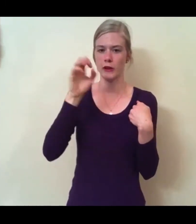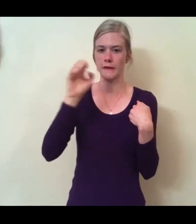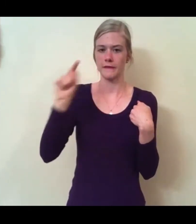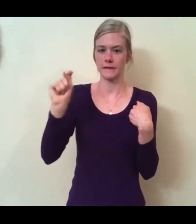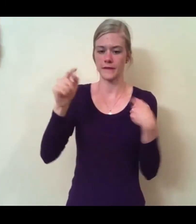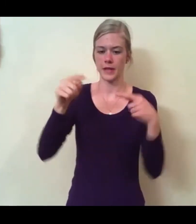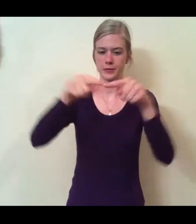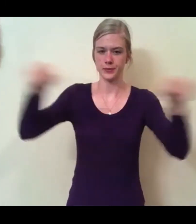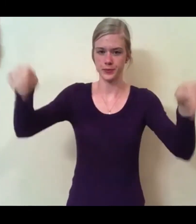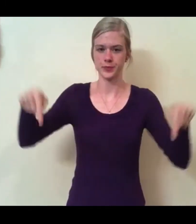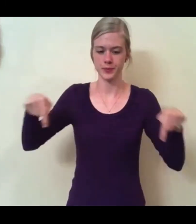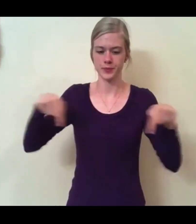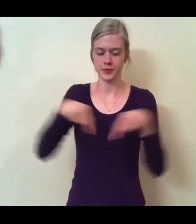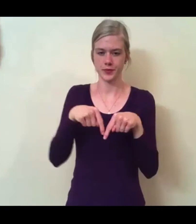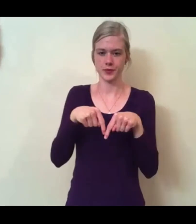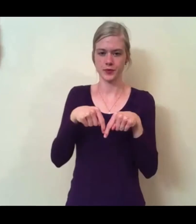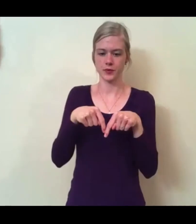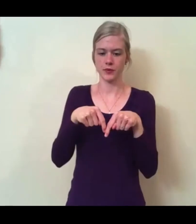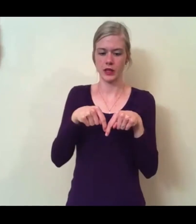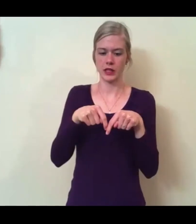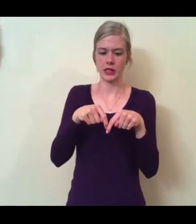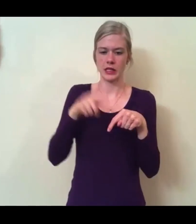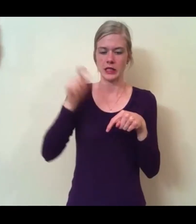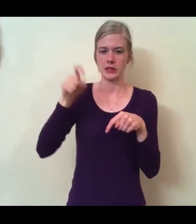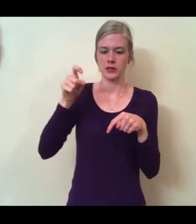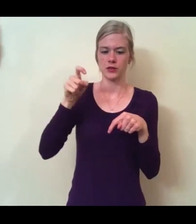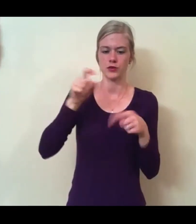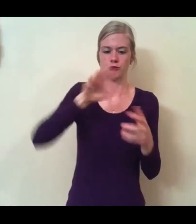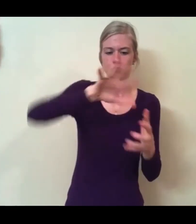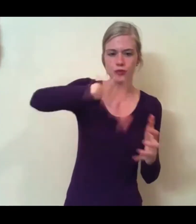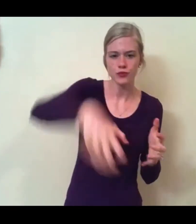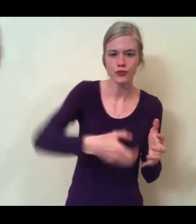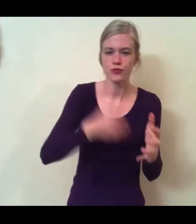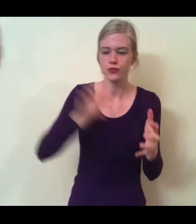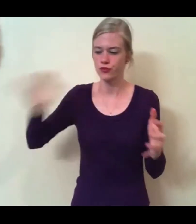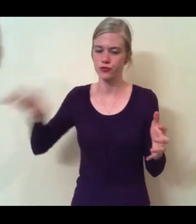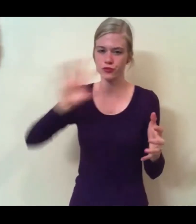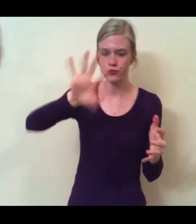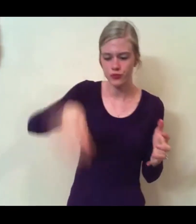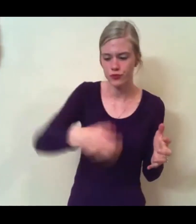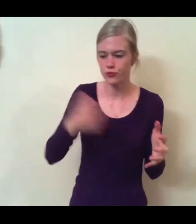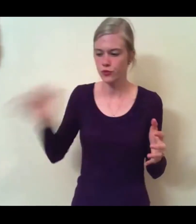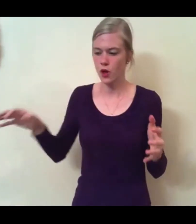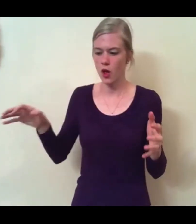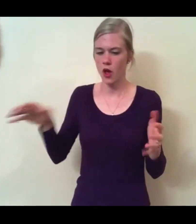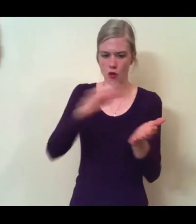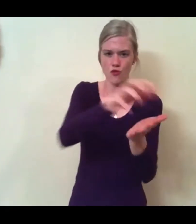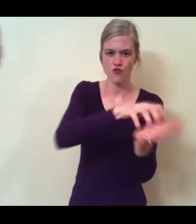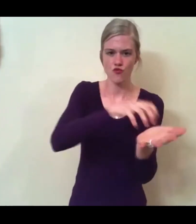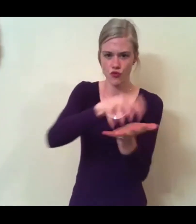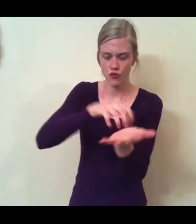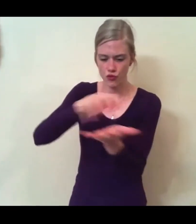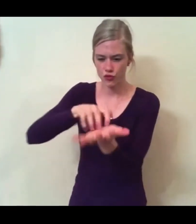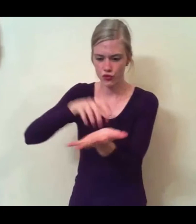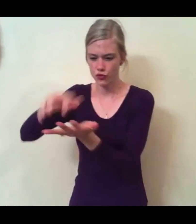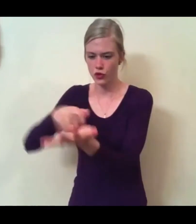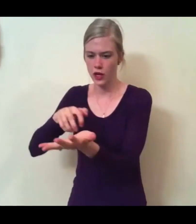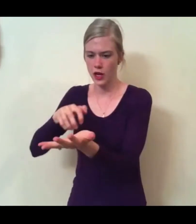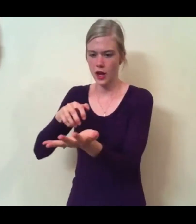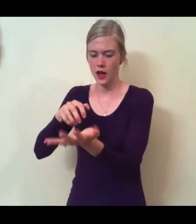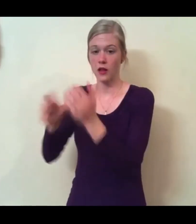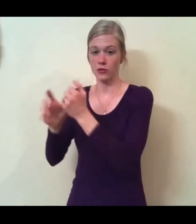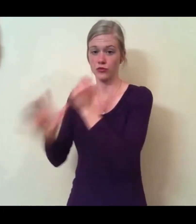to the proper depth and then rake the bottom with a fork and scatter bulb fertilizer in and mix it with the soil